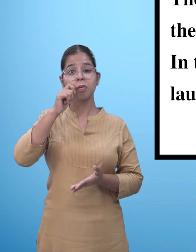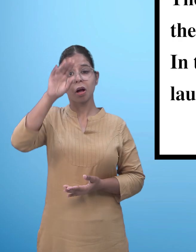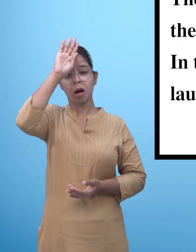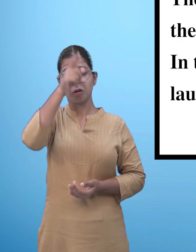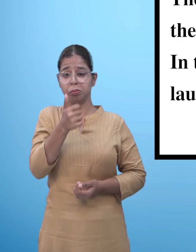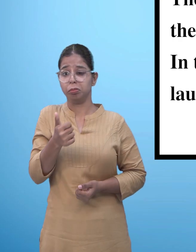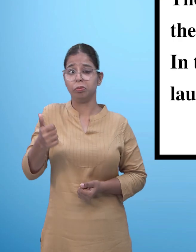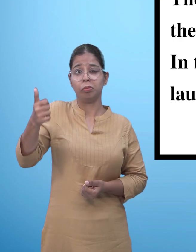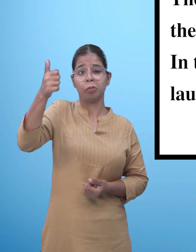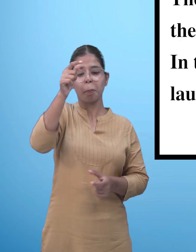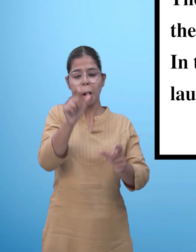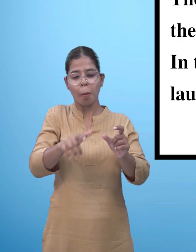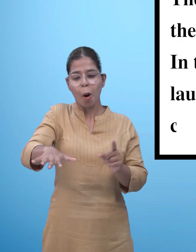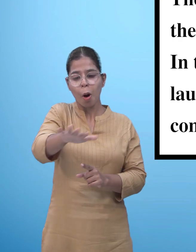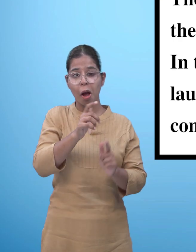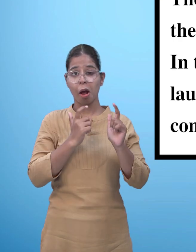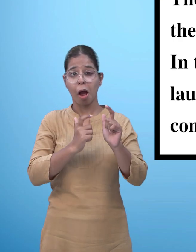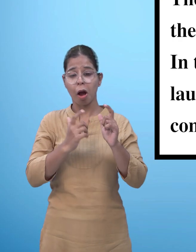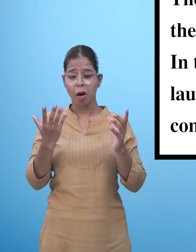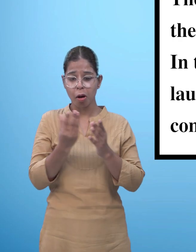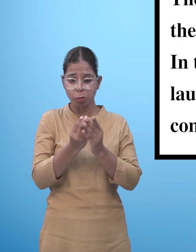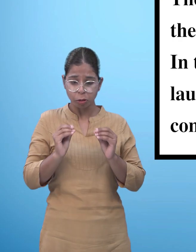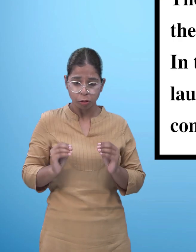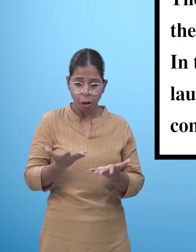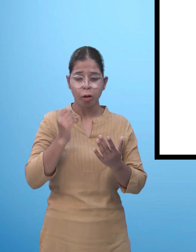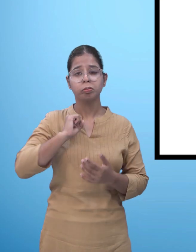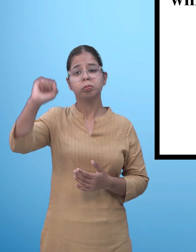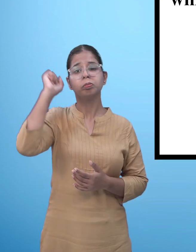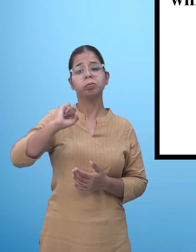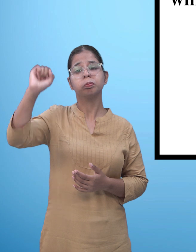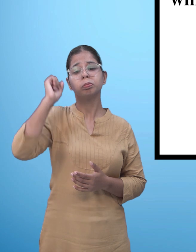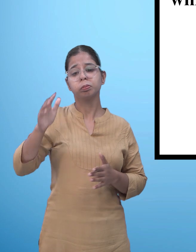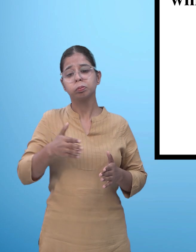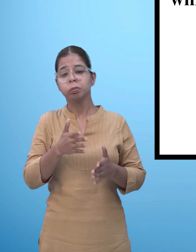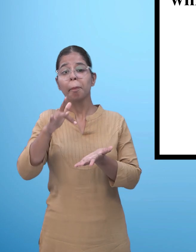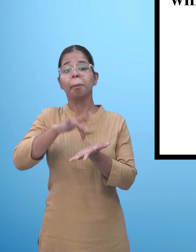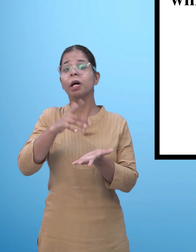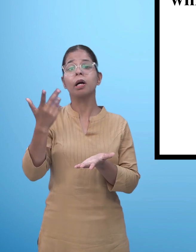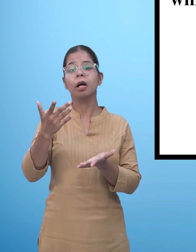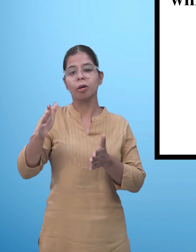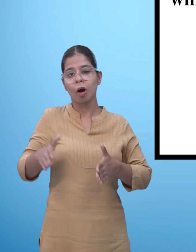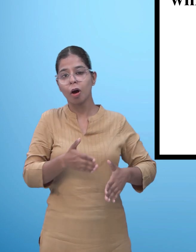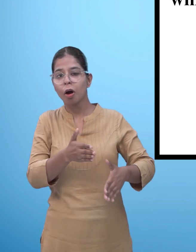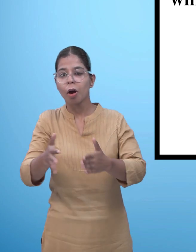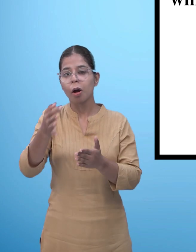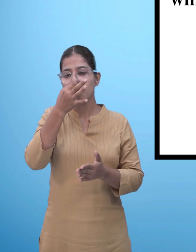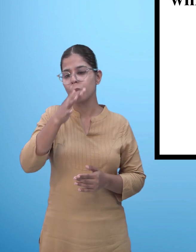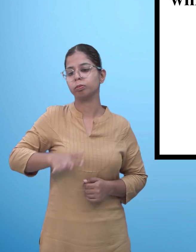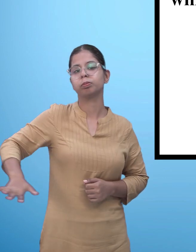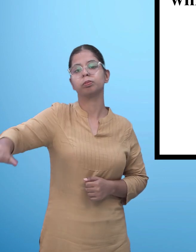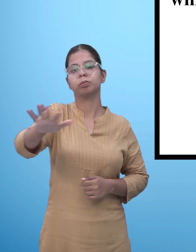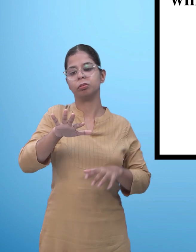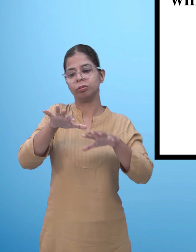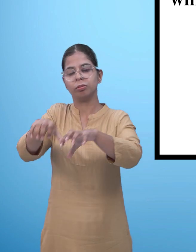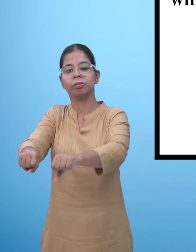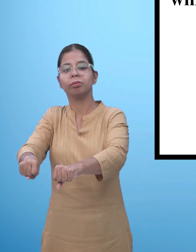military campaign and gained control of the region of the Indus River, which as we saw, was earlier called